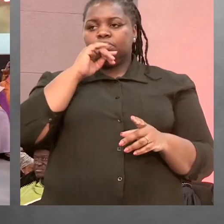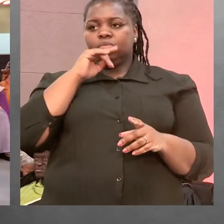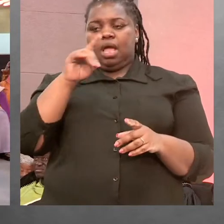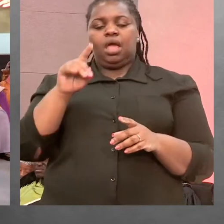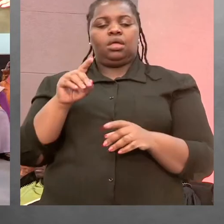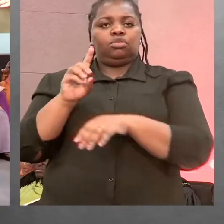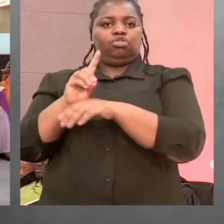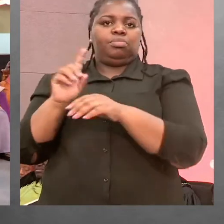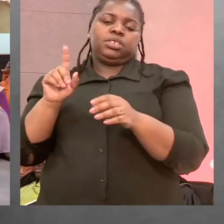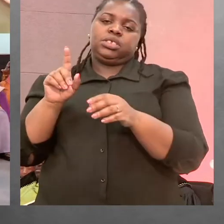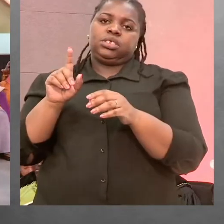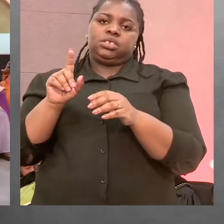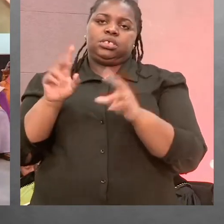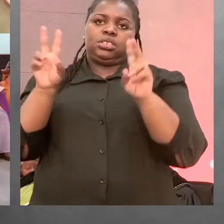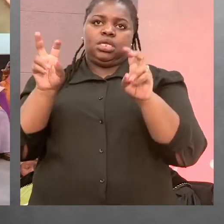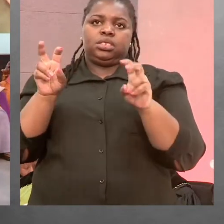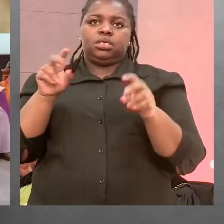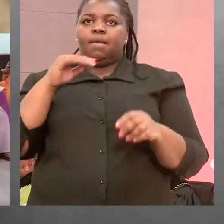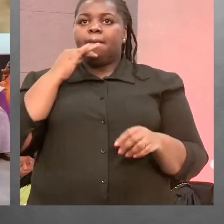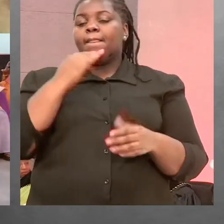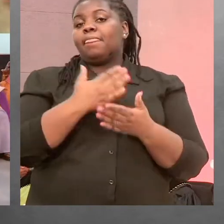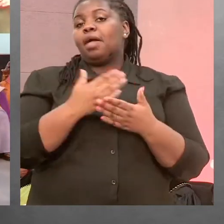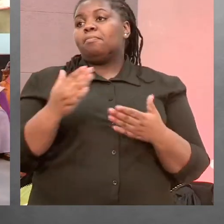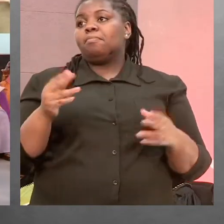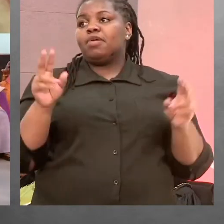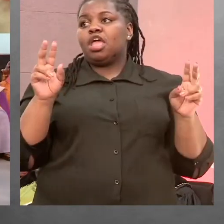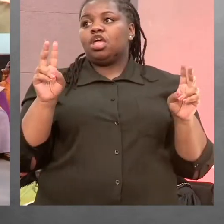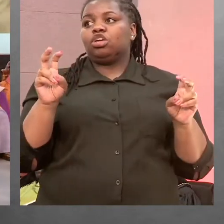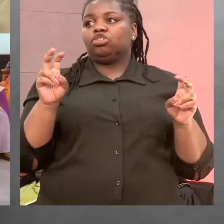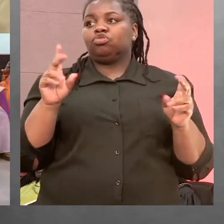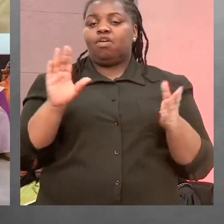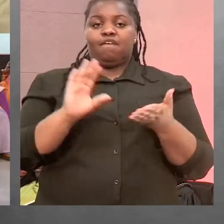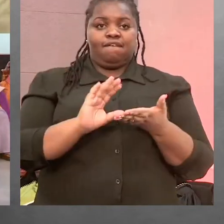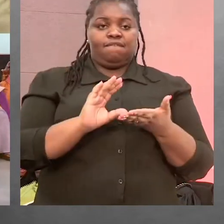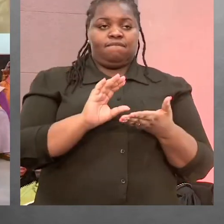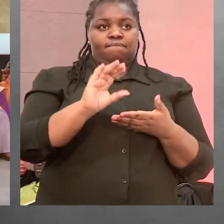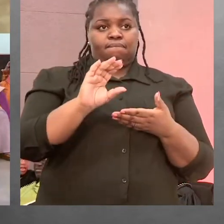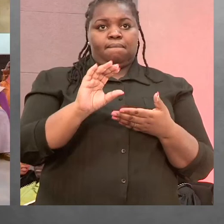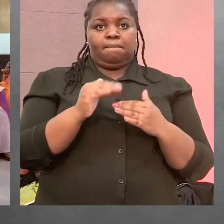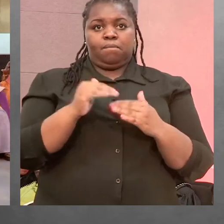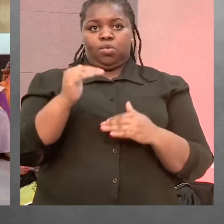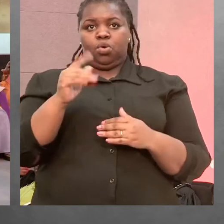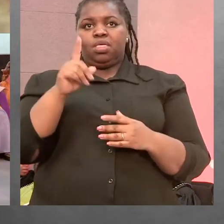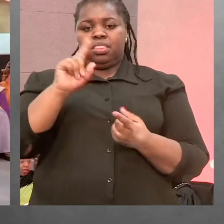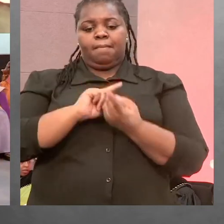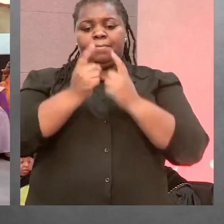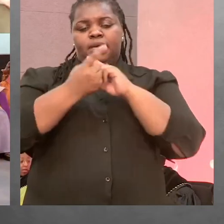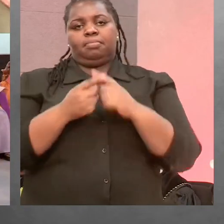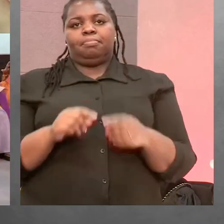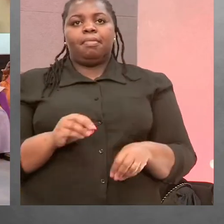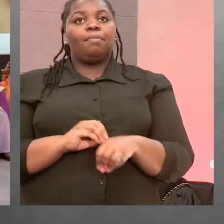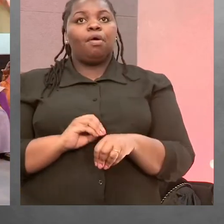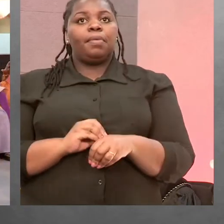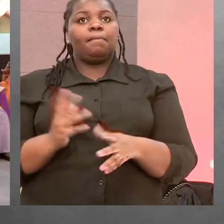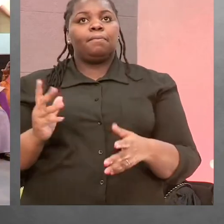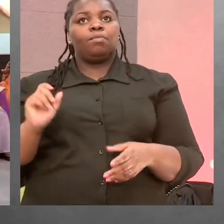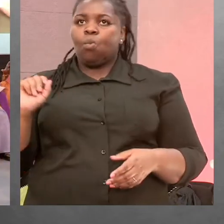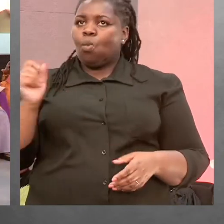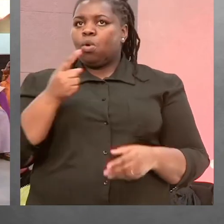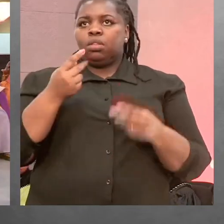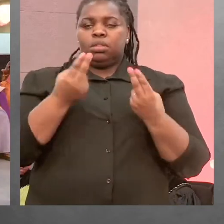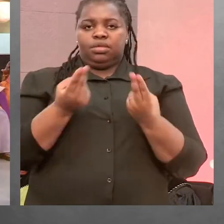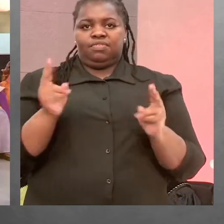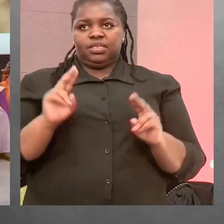state. One of which the issue of funding model becomes a problem in all